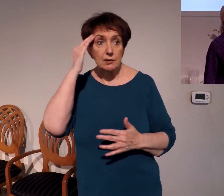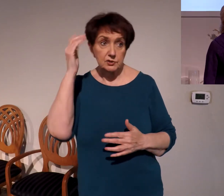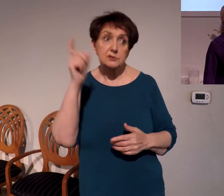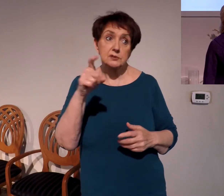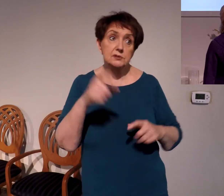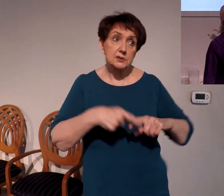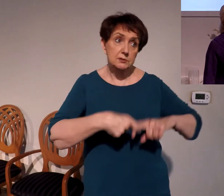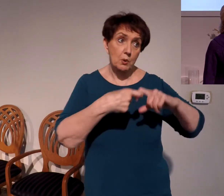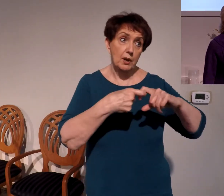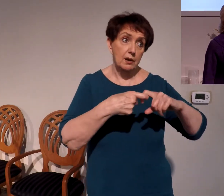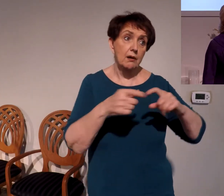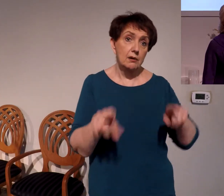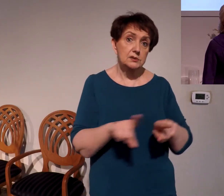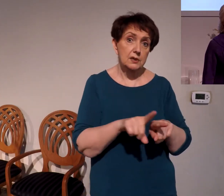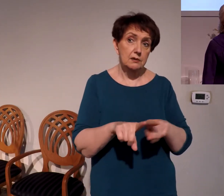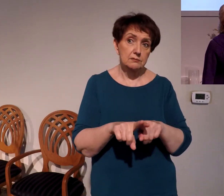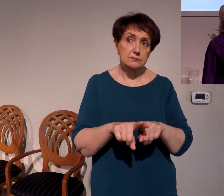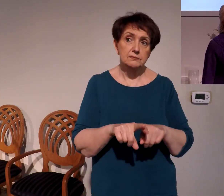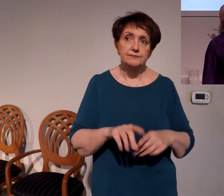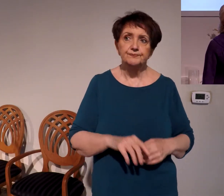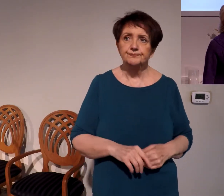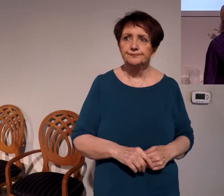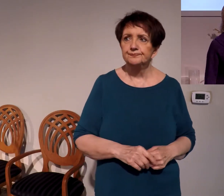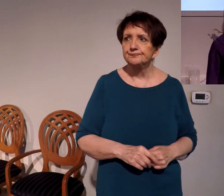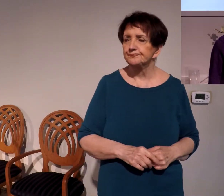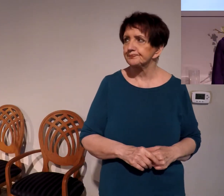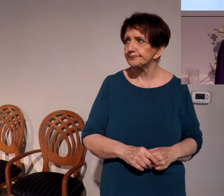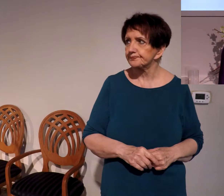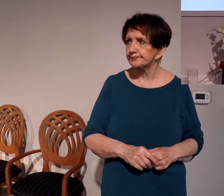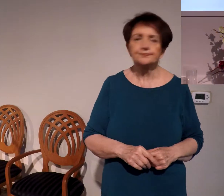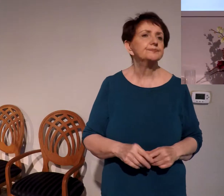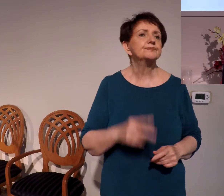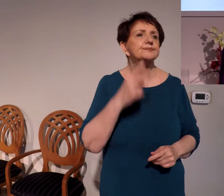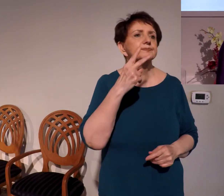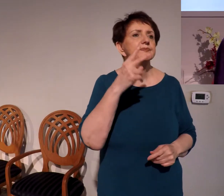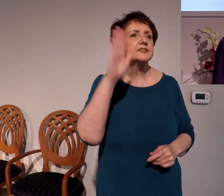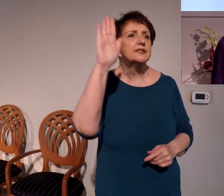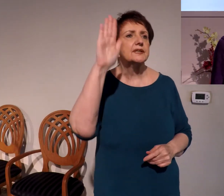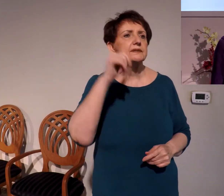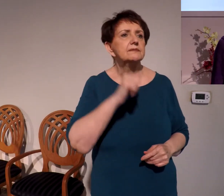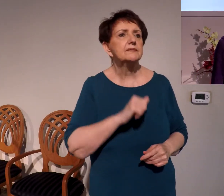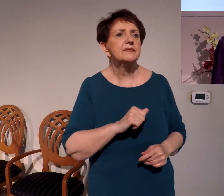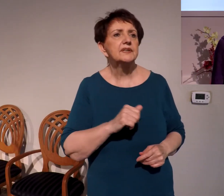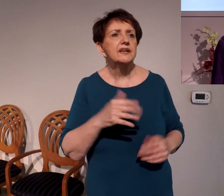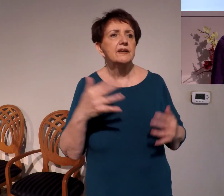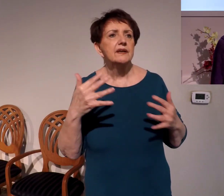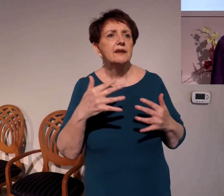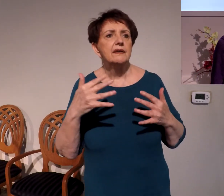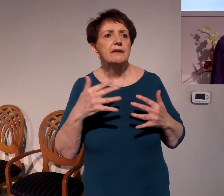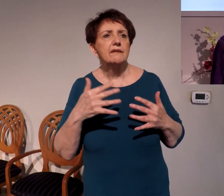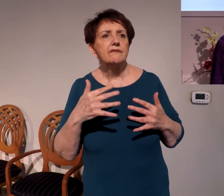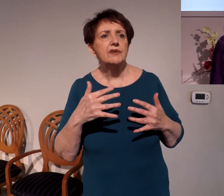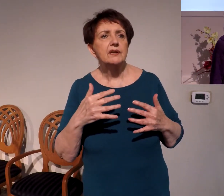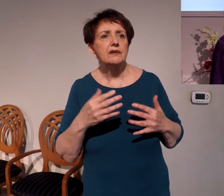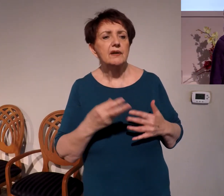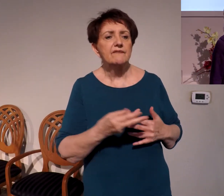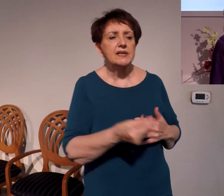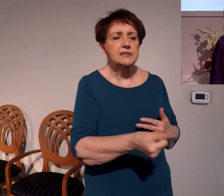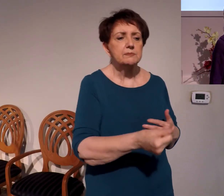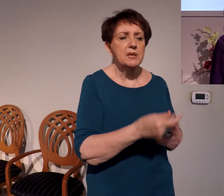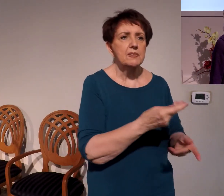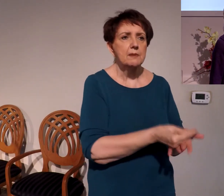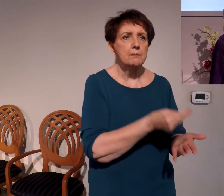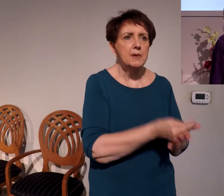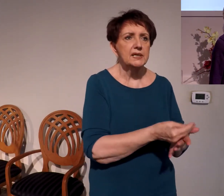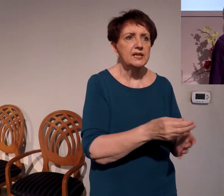something else. Great. Yeah, okay, I see a hand back there. Fear that if I spend the money to do something I